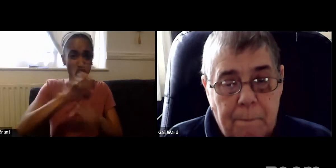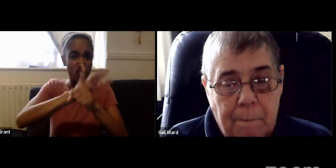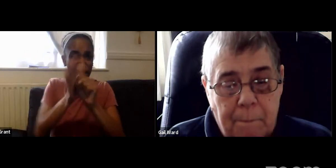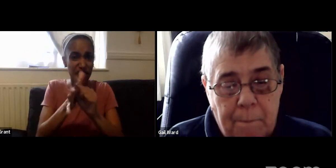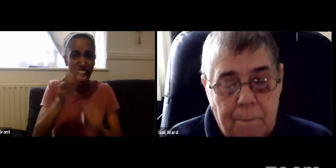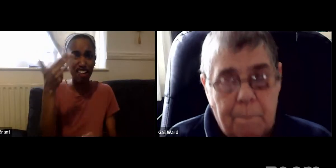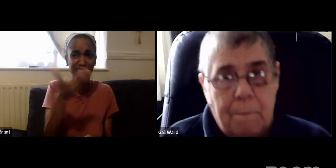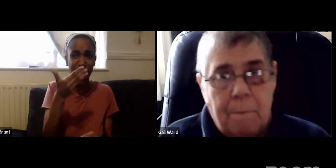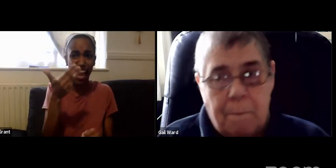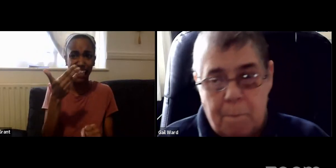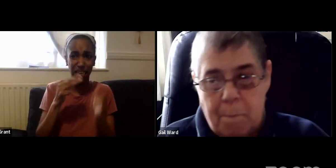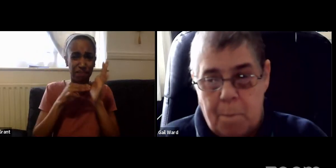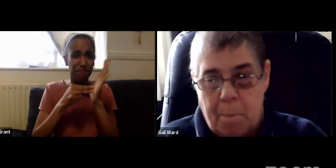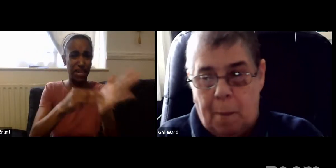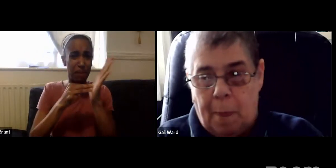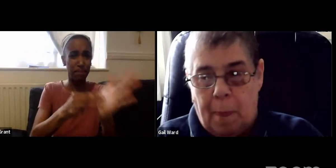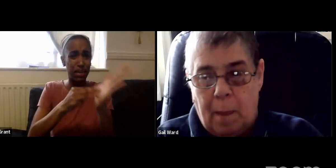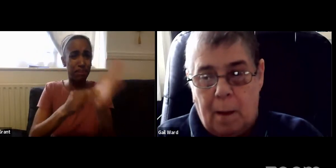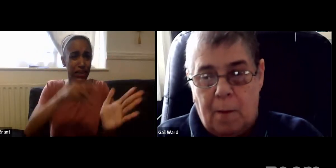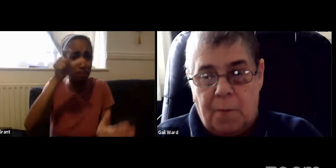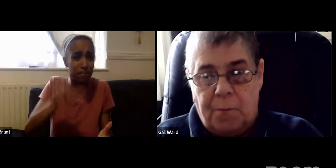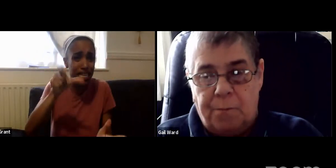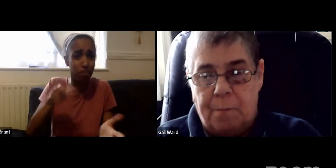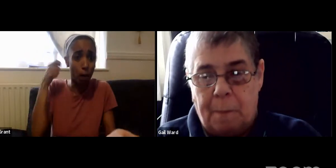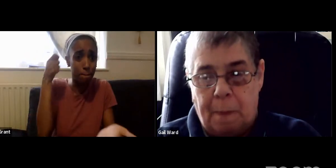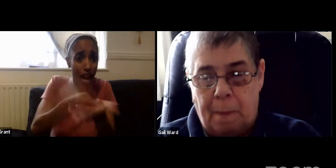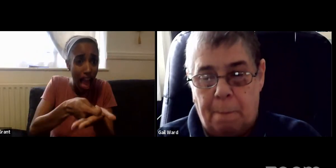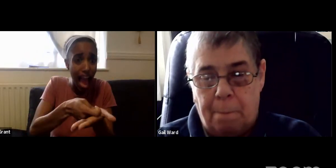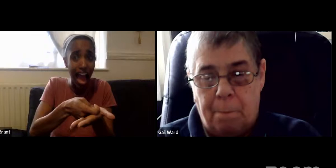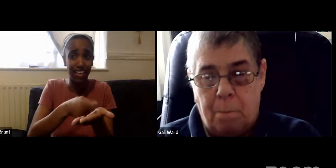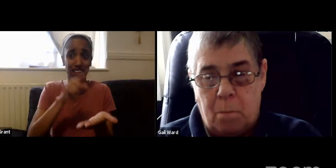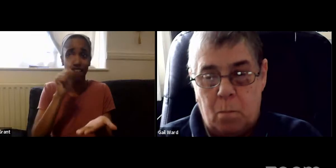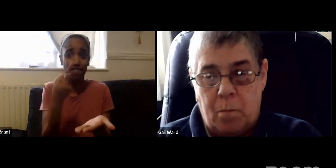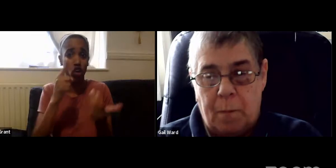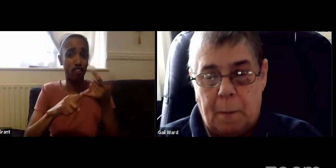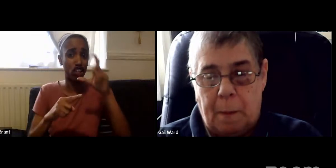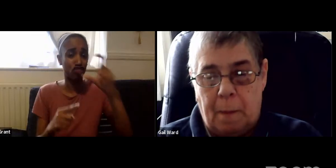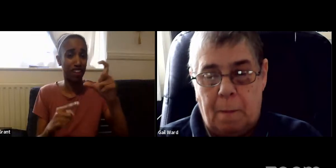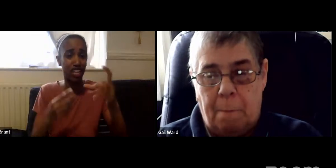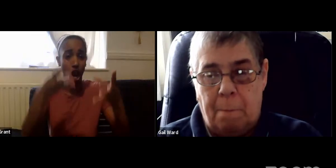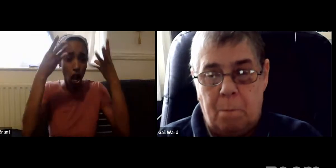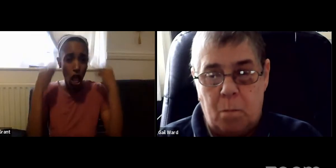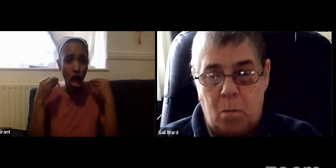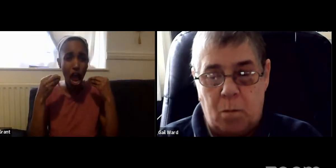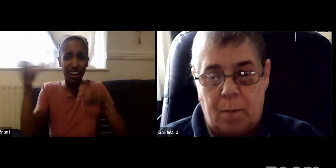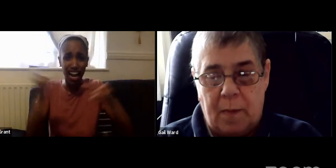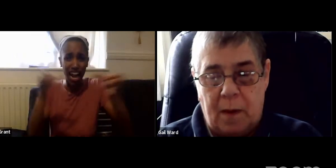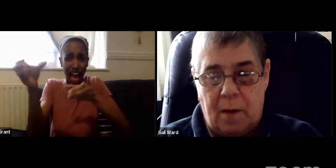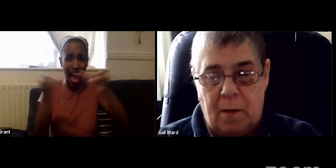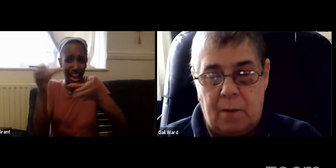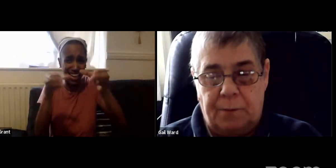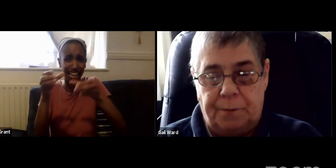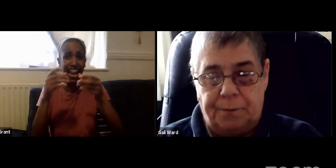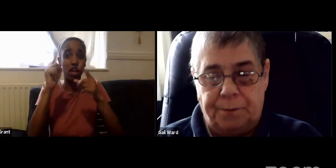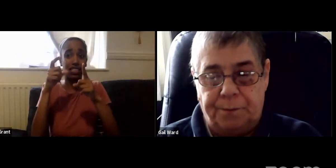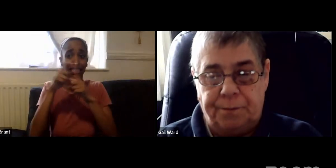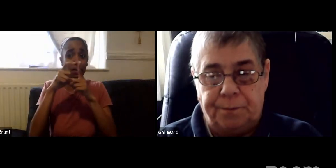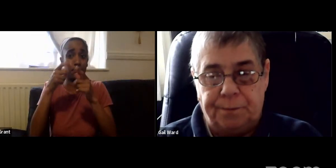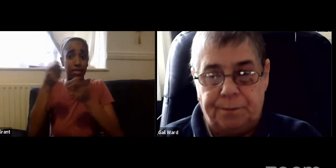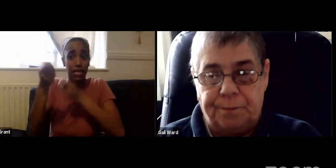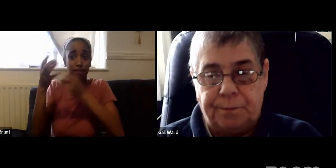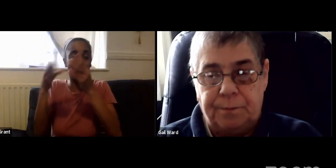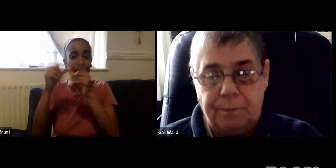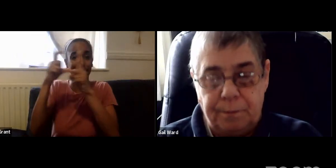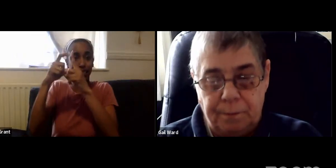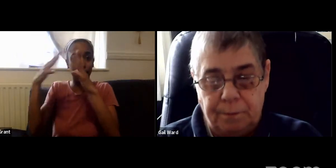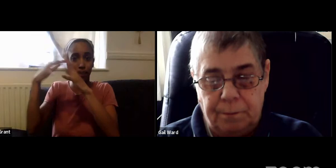we need to discuss. So since the COVID-19 outbreak, millions more people have applied for universal